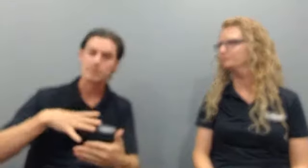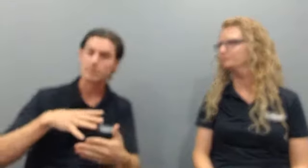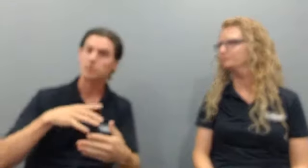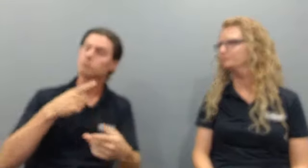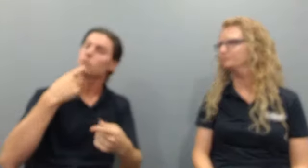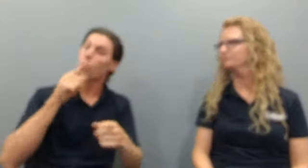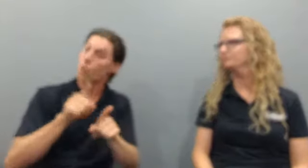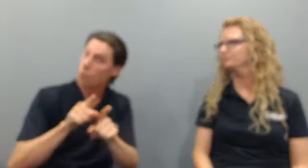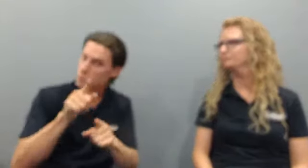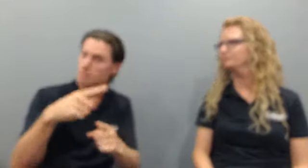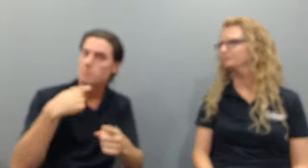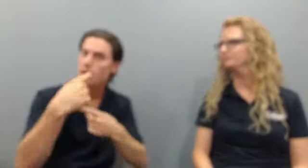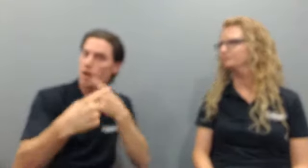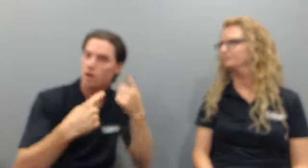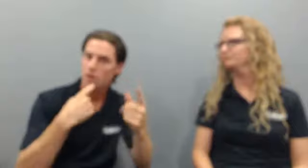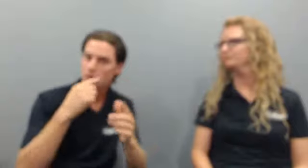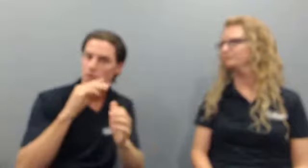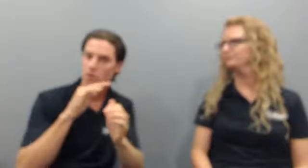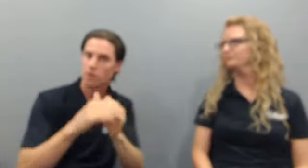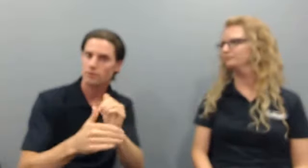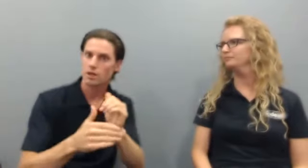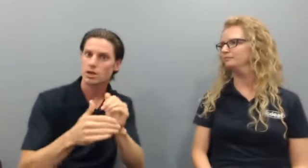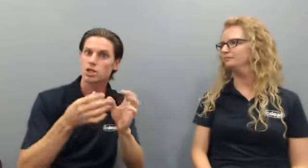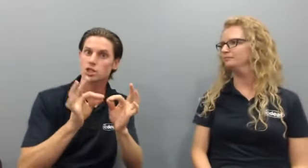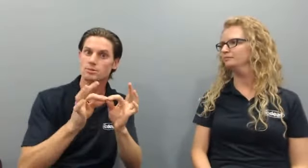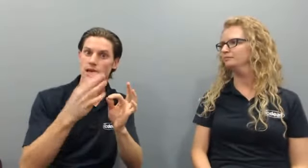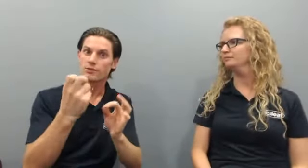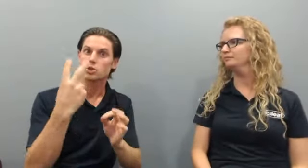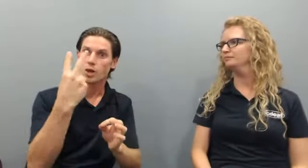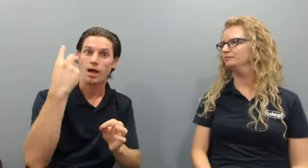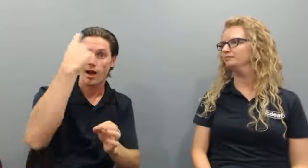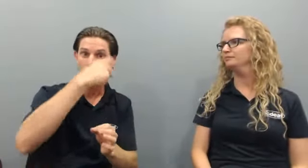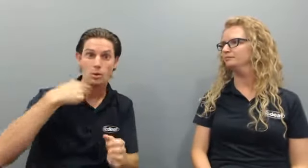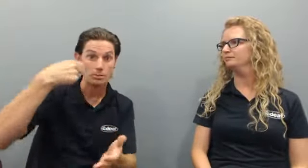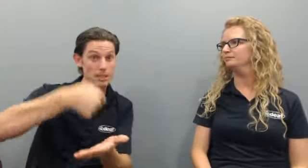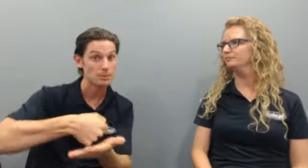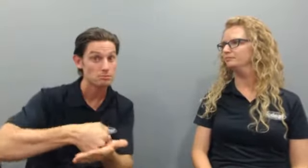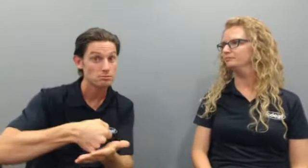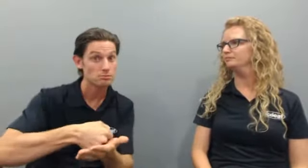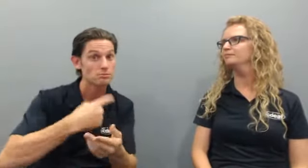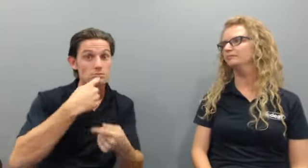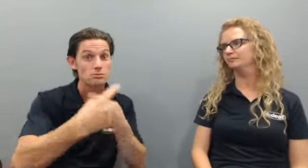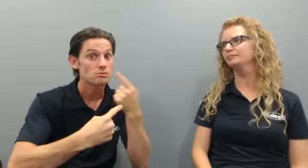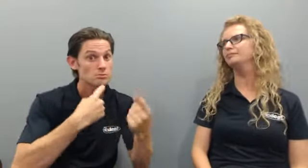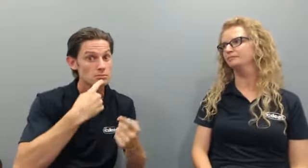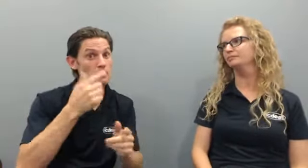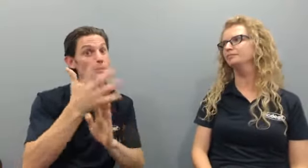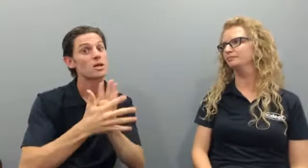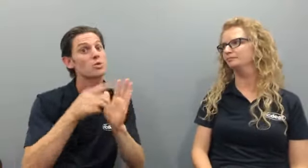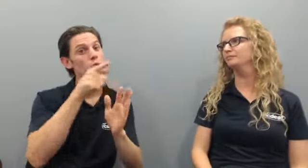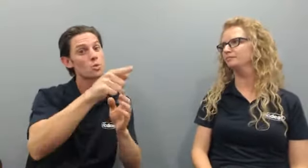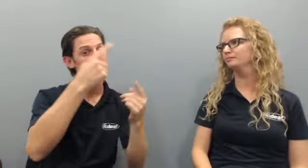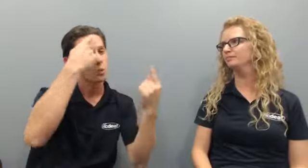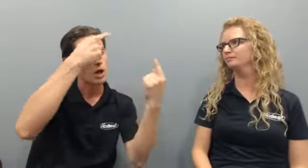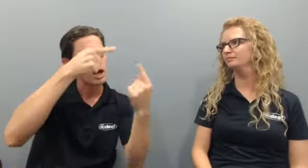barriers, and what your needs are, and that you also explain with interpreting there is a 2-hour minimum. And so then